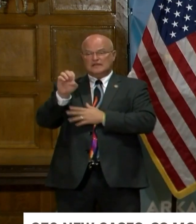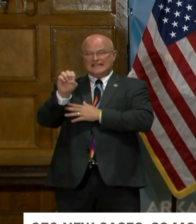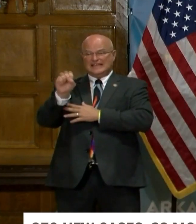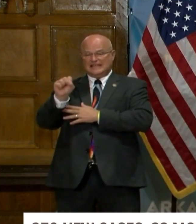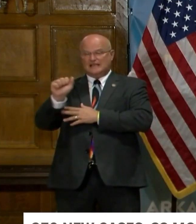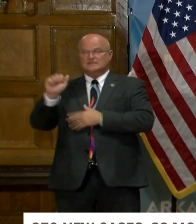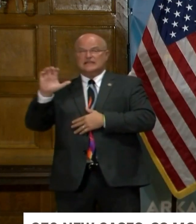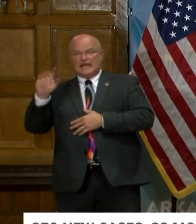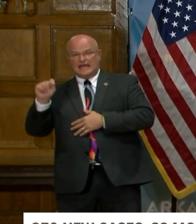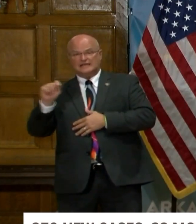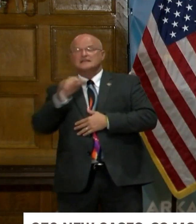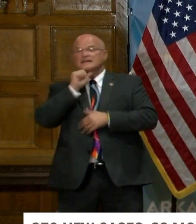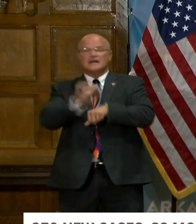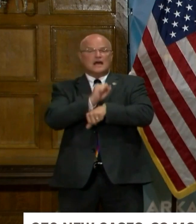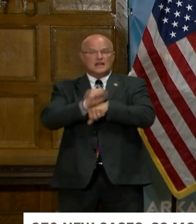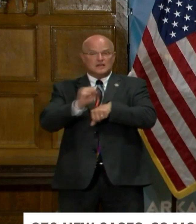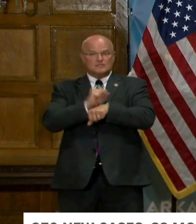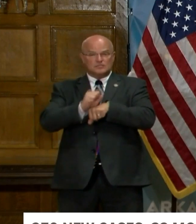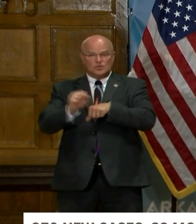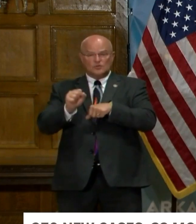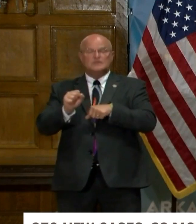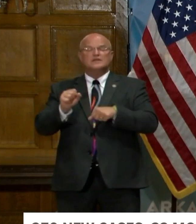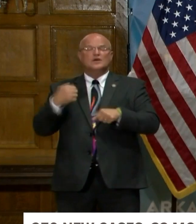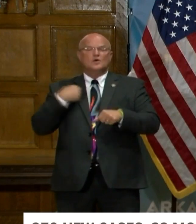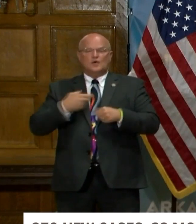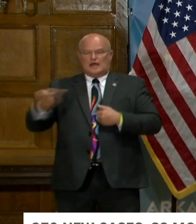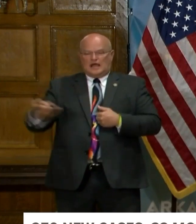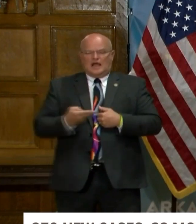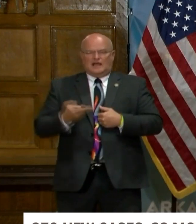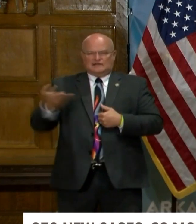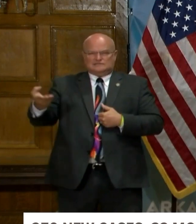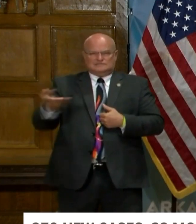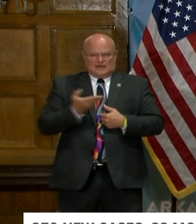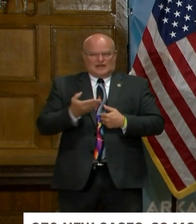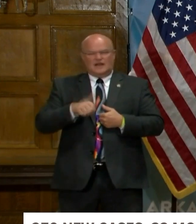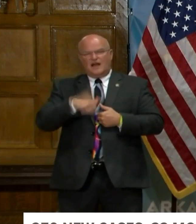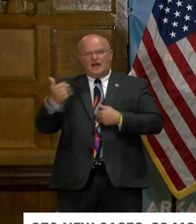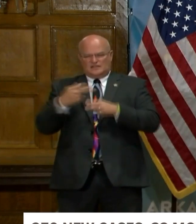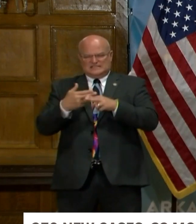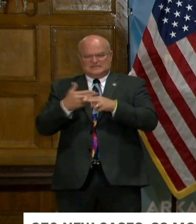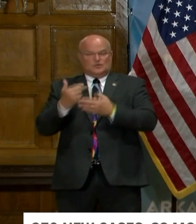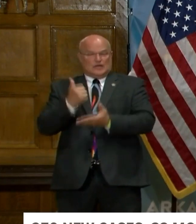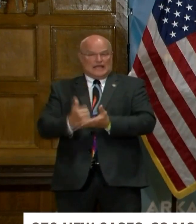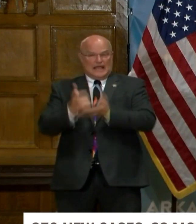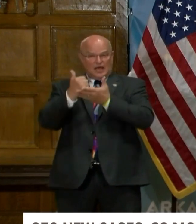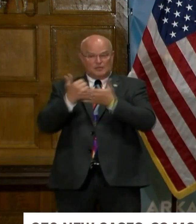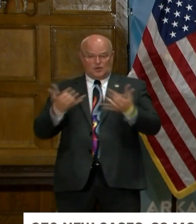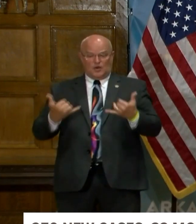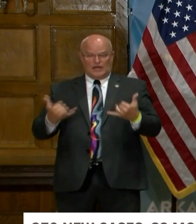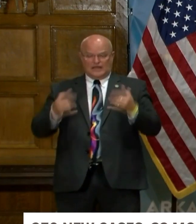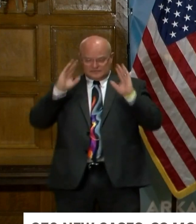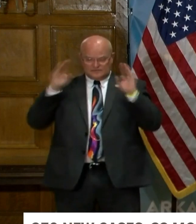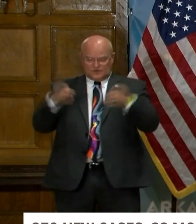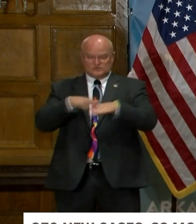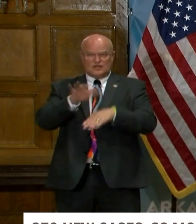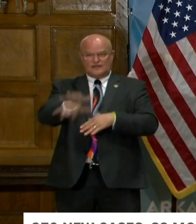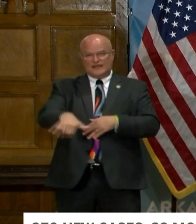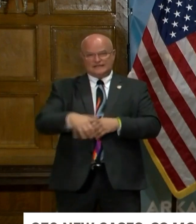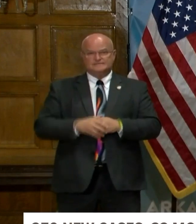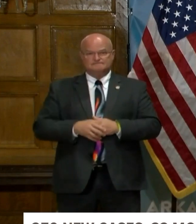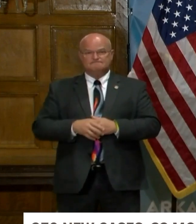our unemployment admin. We're able to hire and bring on some additional temporary help. Right now, their focus is on